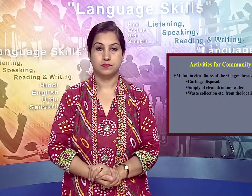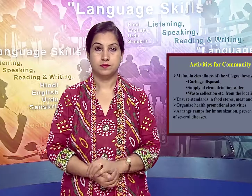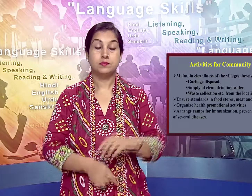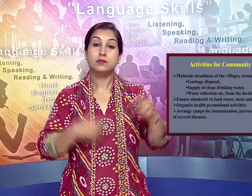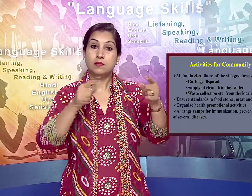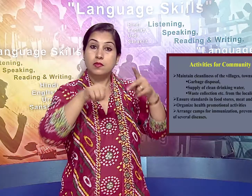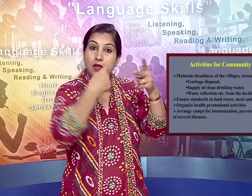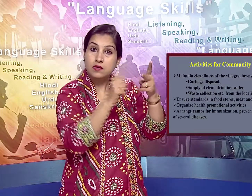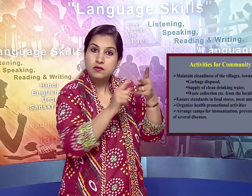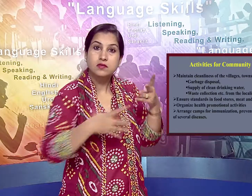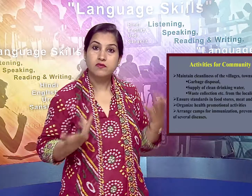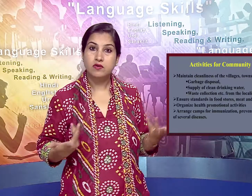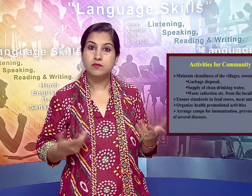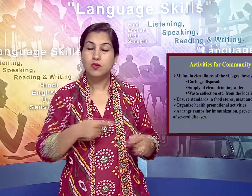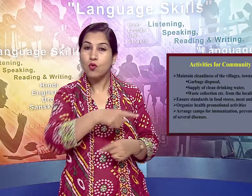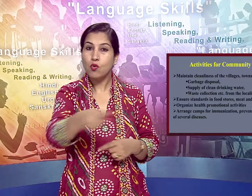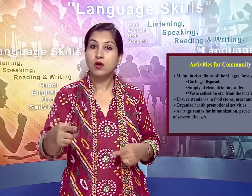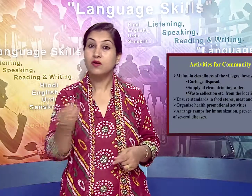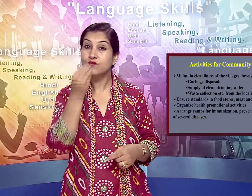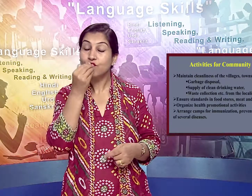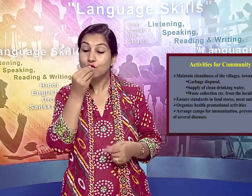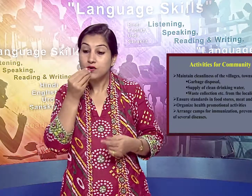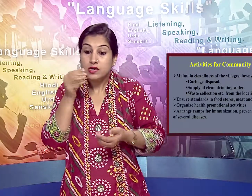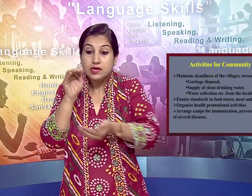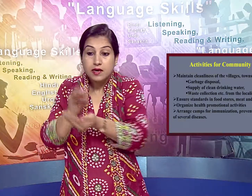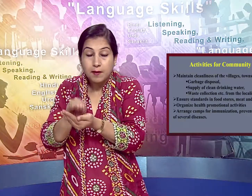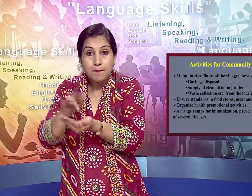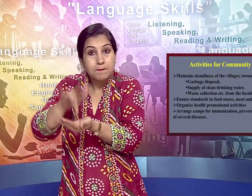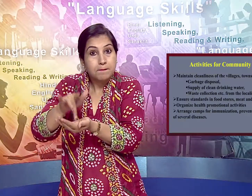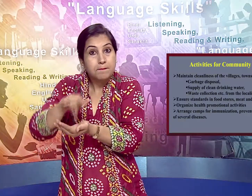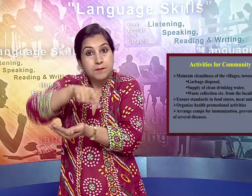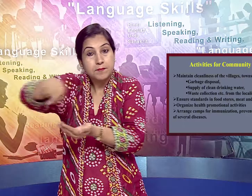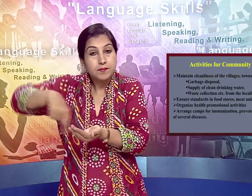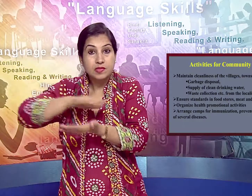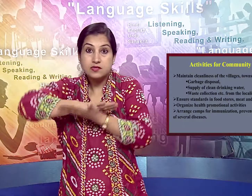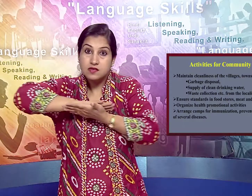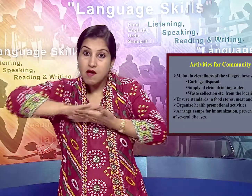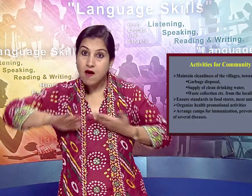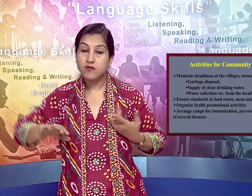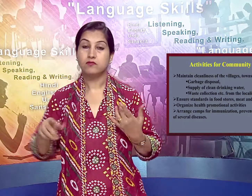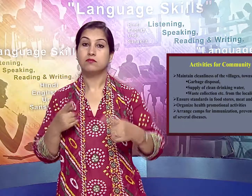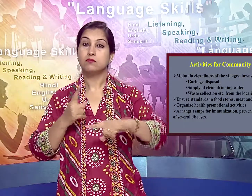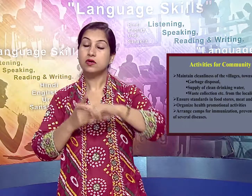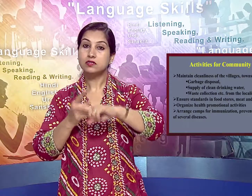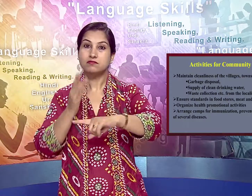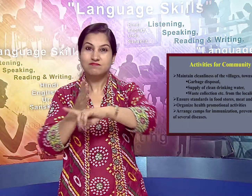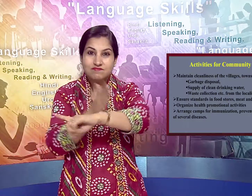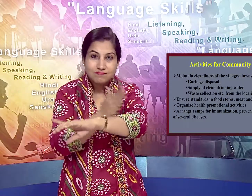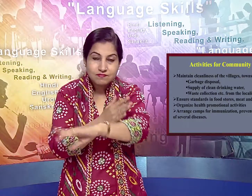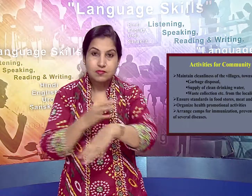Next point is ensure standards of food stores, meat and milk outlets.